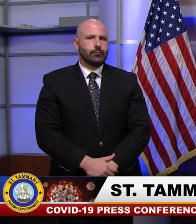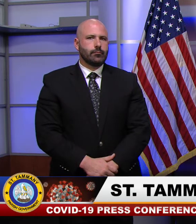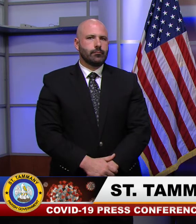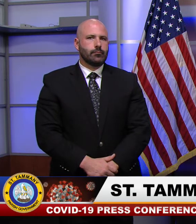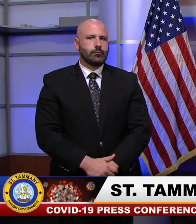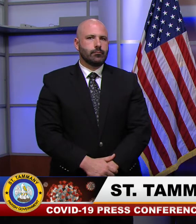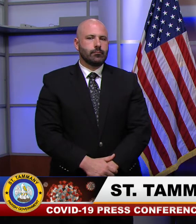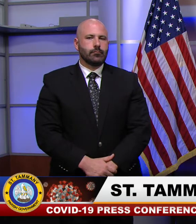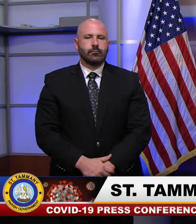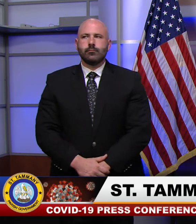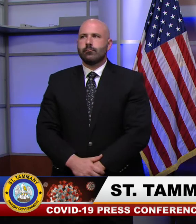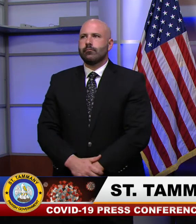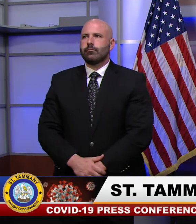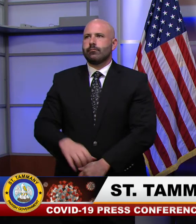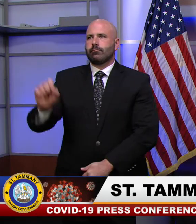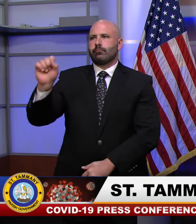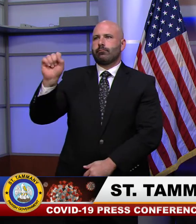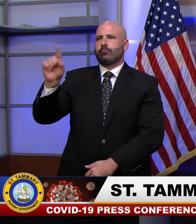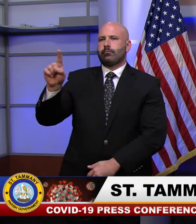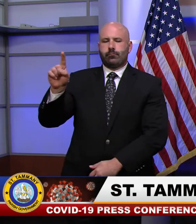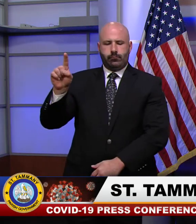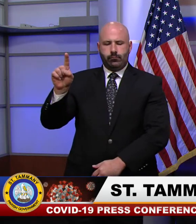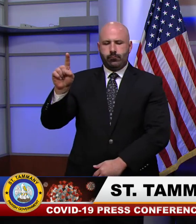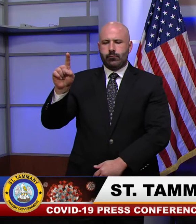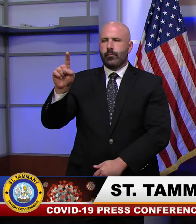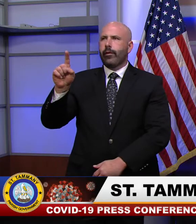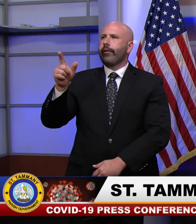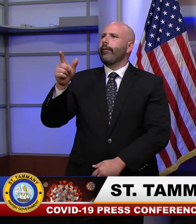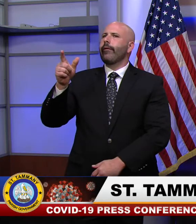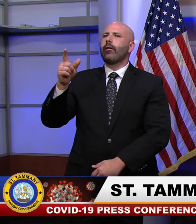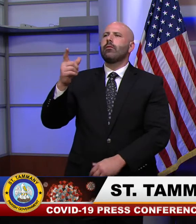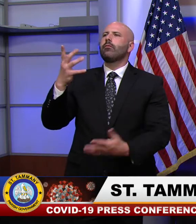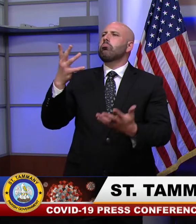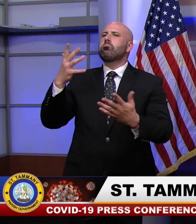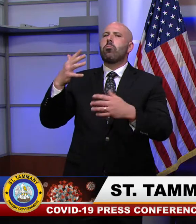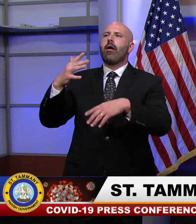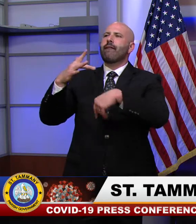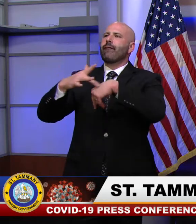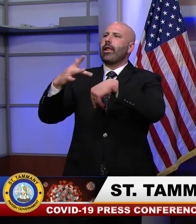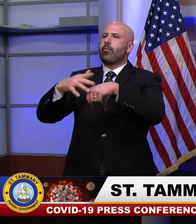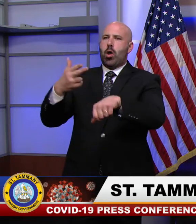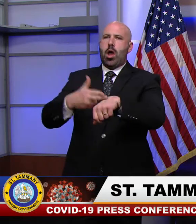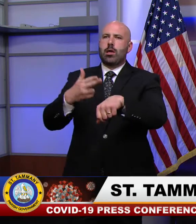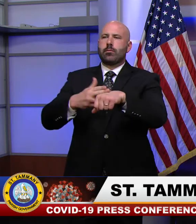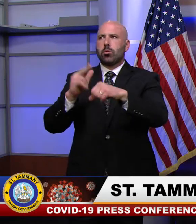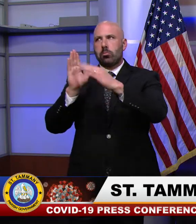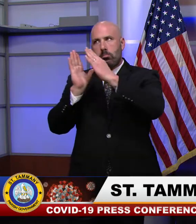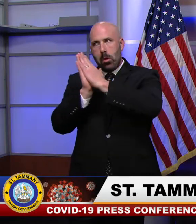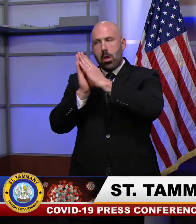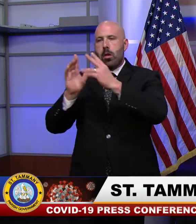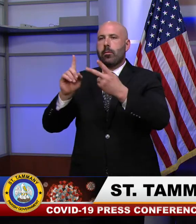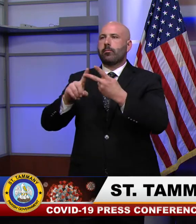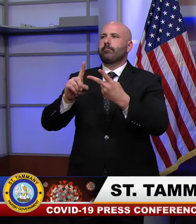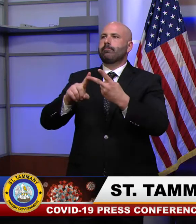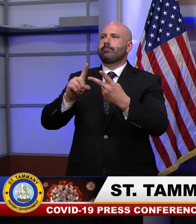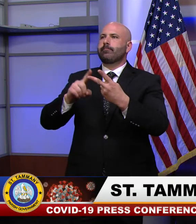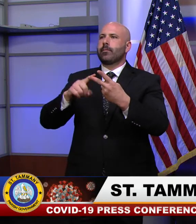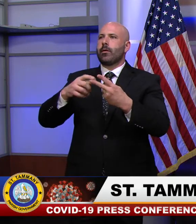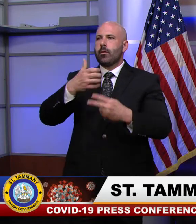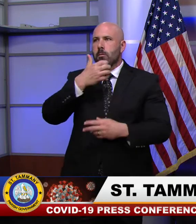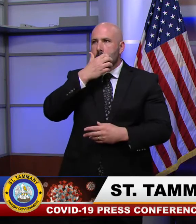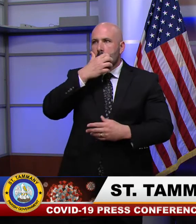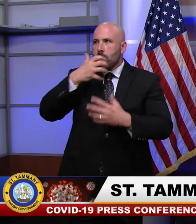Any thoughts on available hospital beds or respirators? Do you think that's going to be a problem?